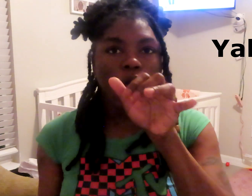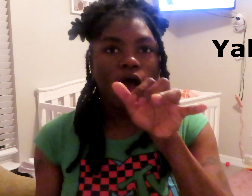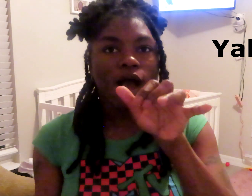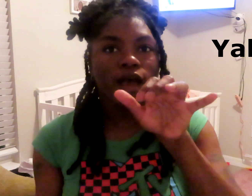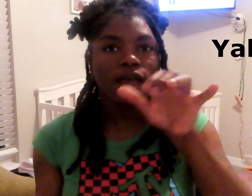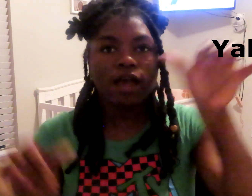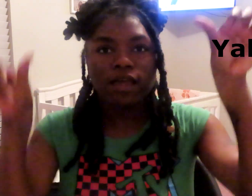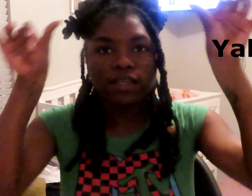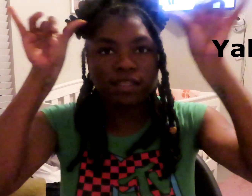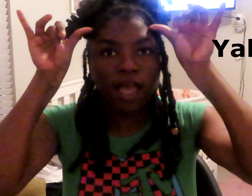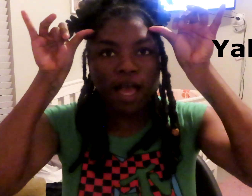Y. Yak.